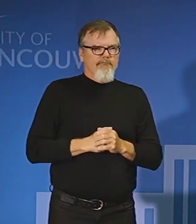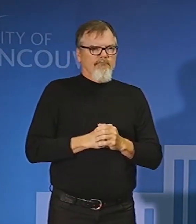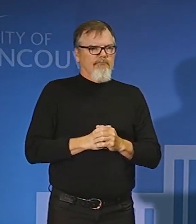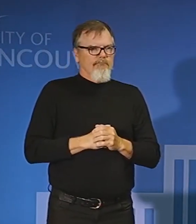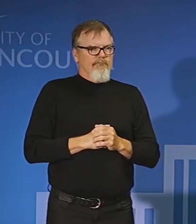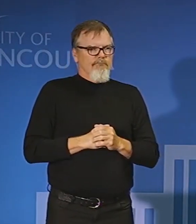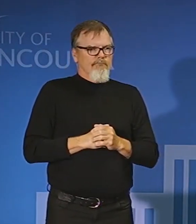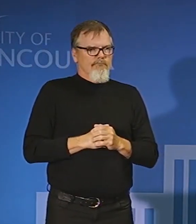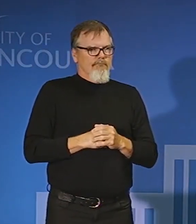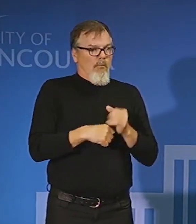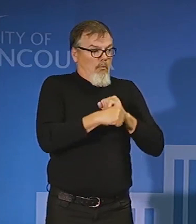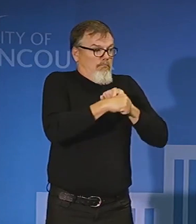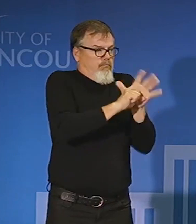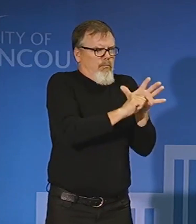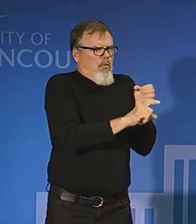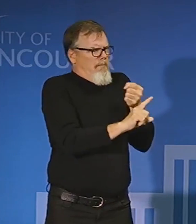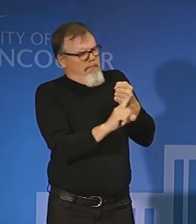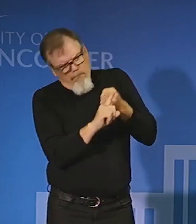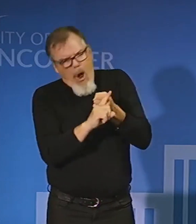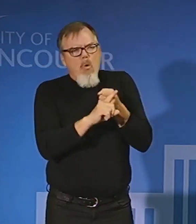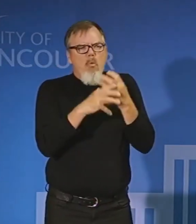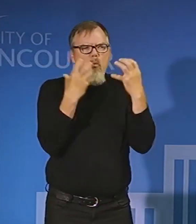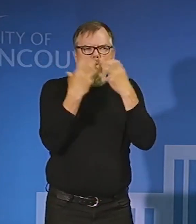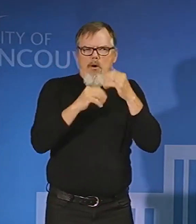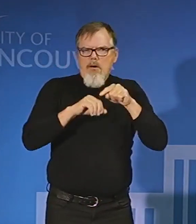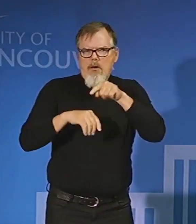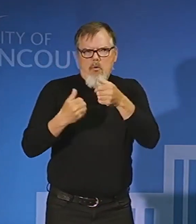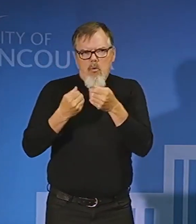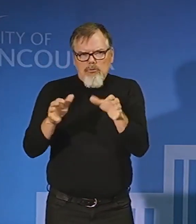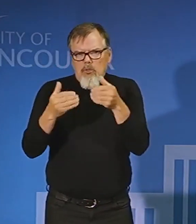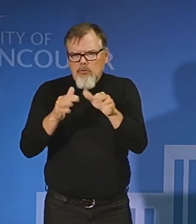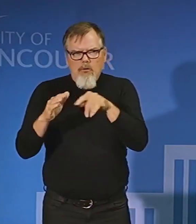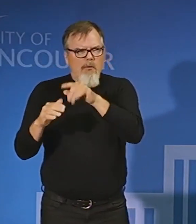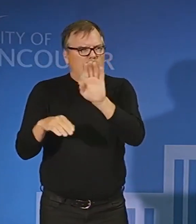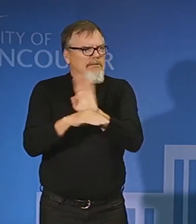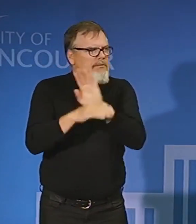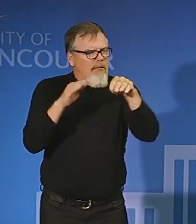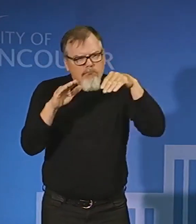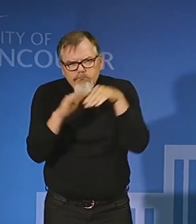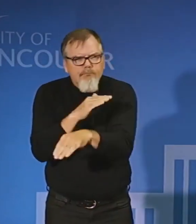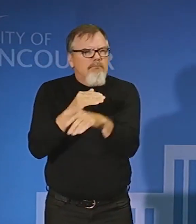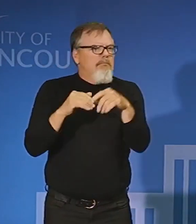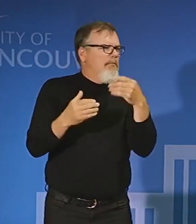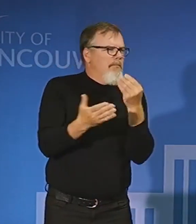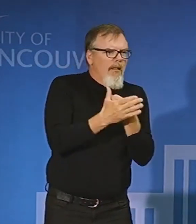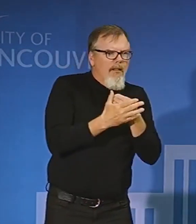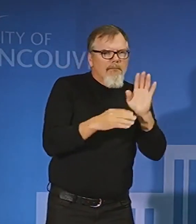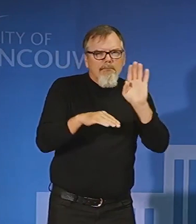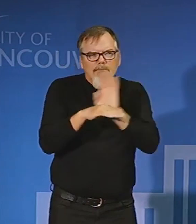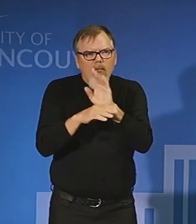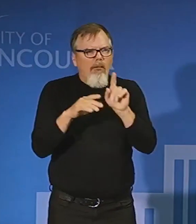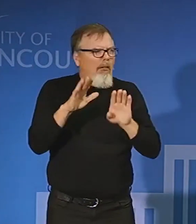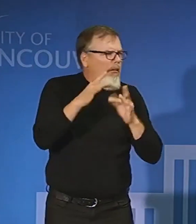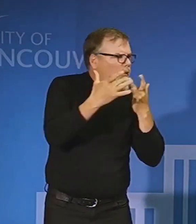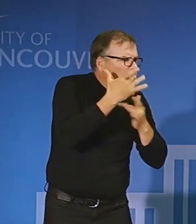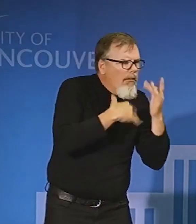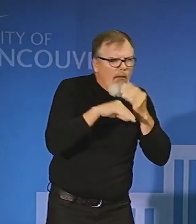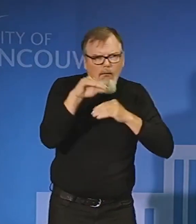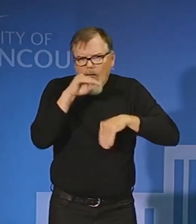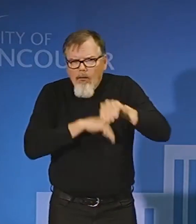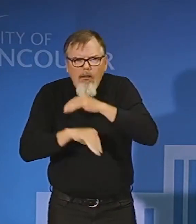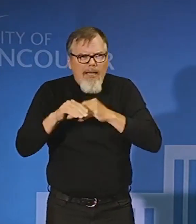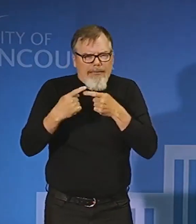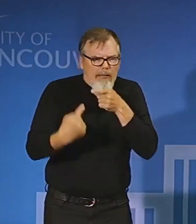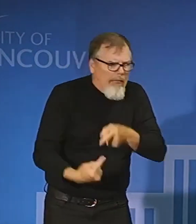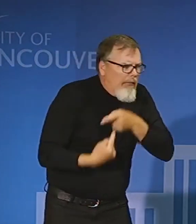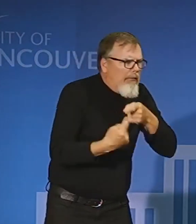on many people in our communities. They've lost their livelihoods. The businesses that the mayor referred to have struggled as we've put in place public health